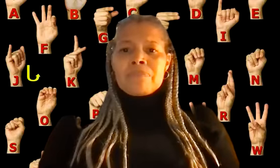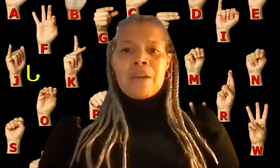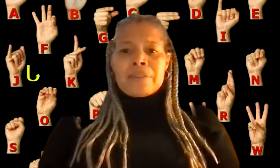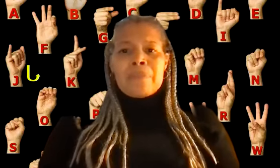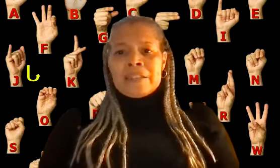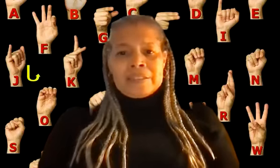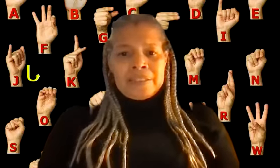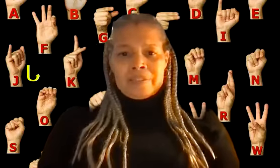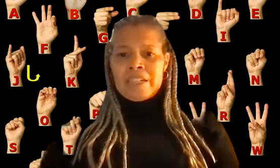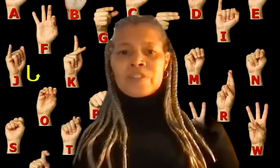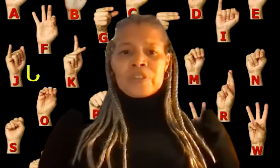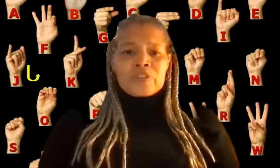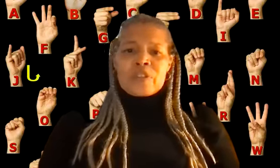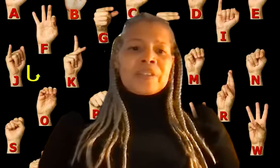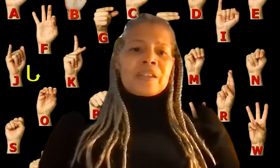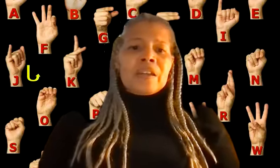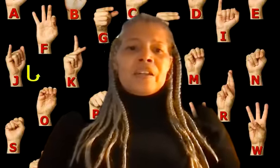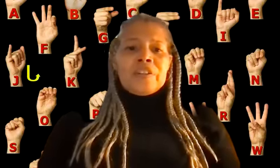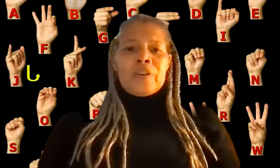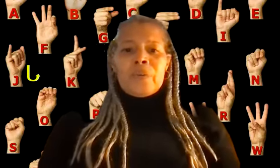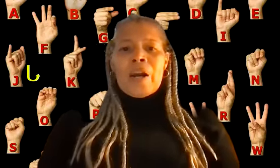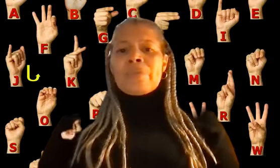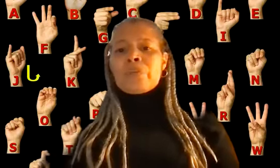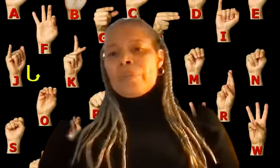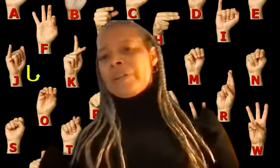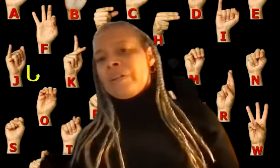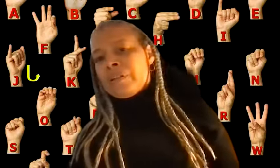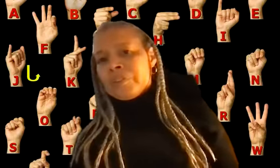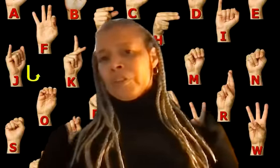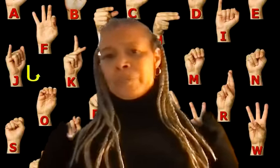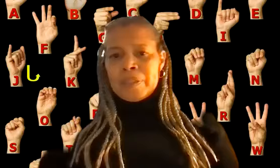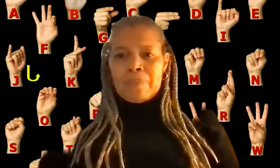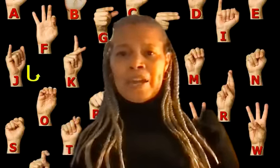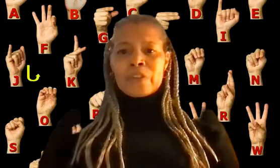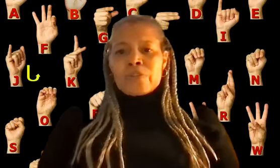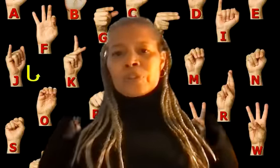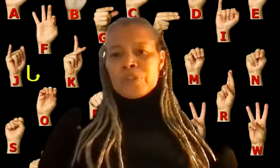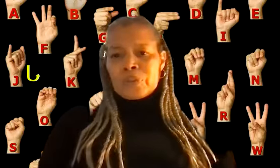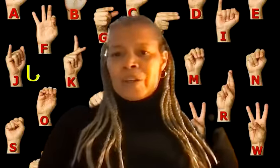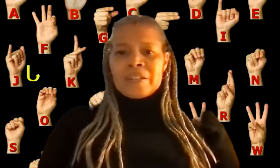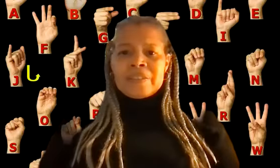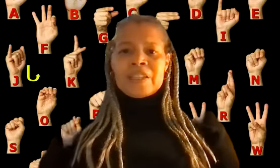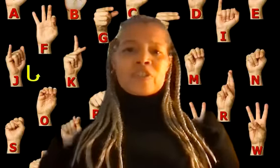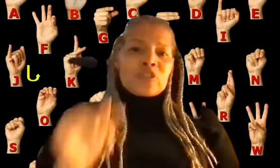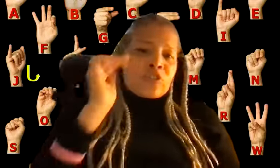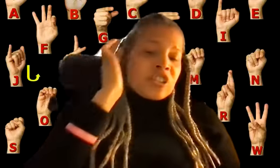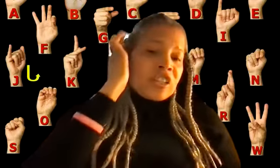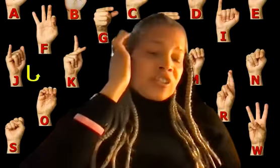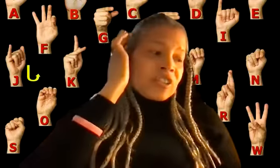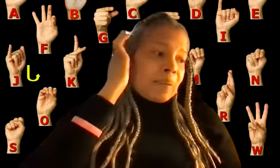mathematically, right? So there's something, you know, why would women, you know, be math gurus or writing things? And so she does this thing